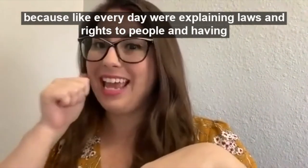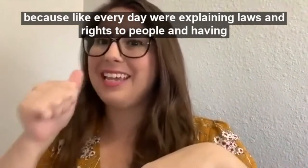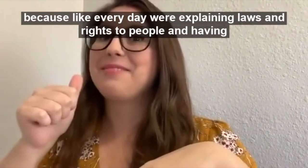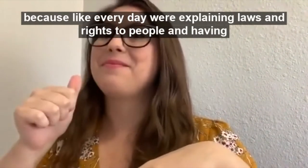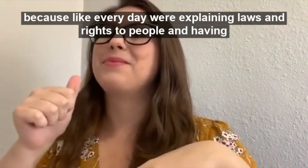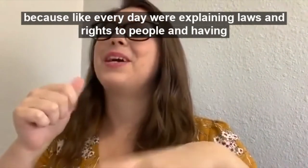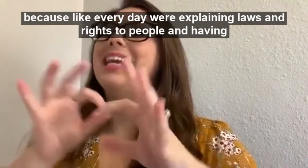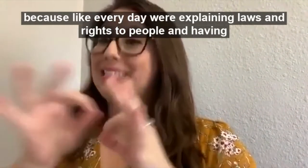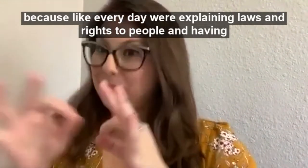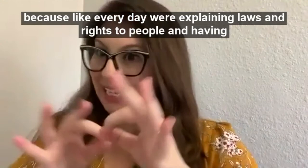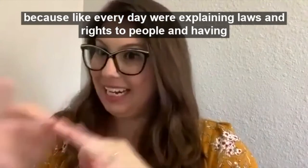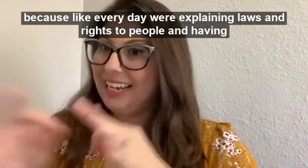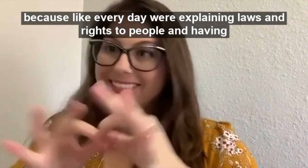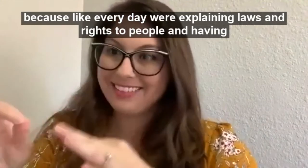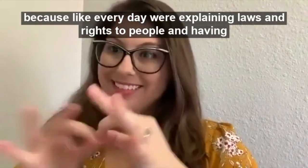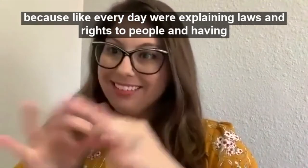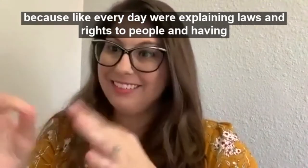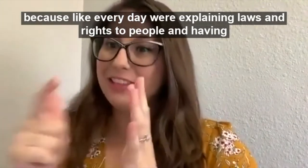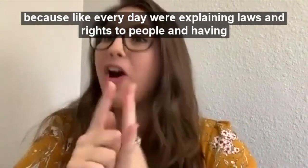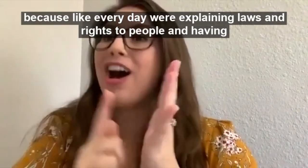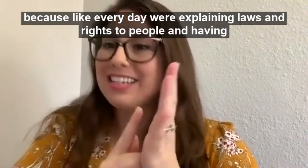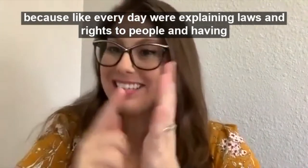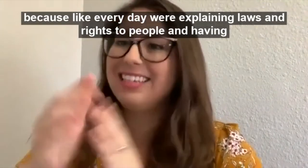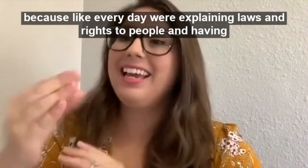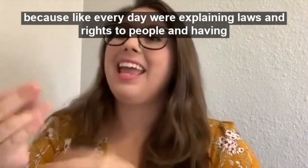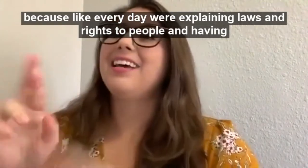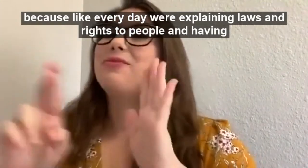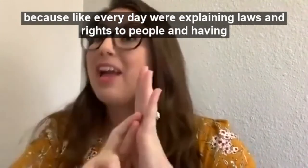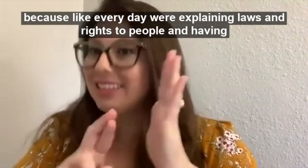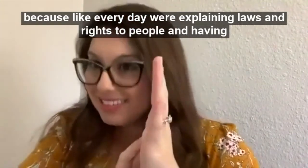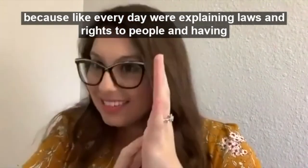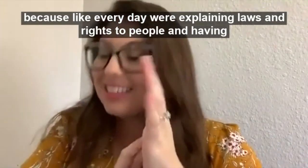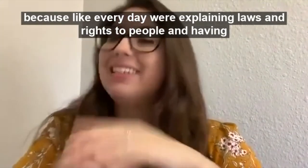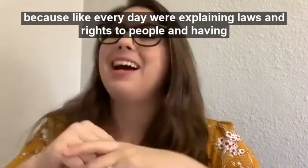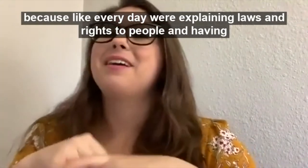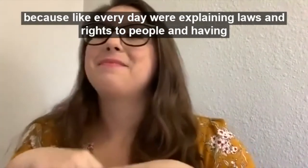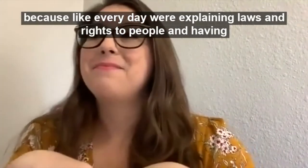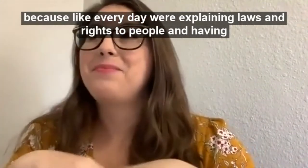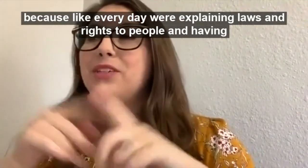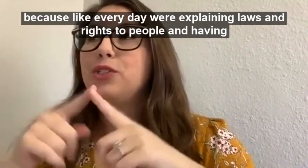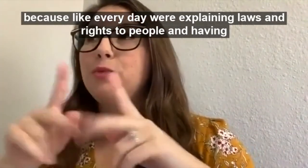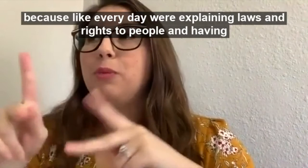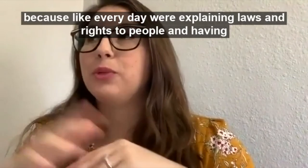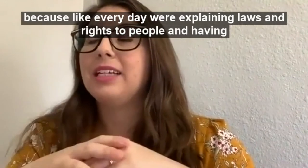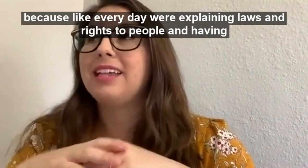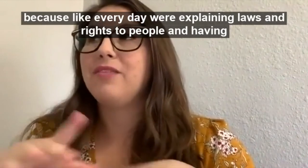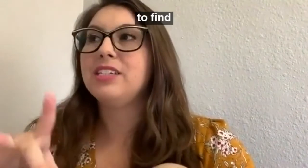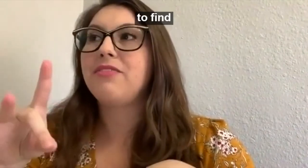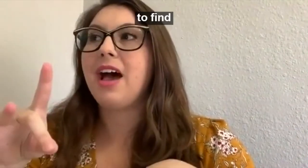we're explaining laws and rights to people and having to